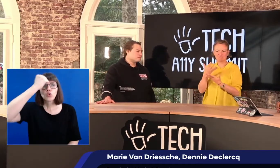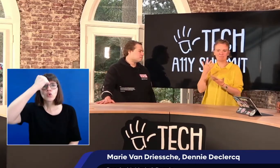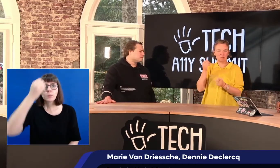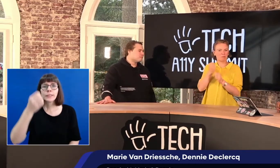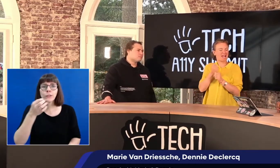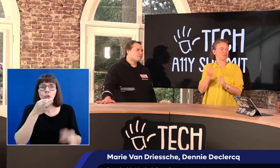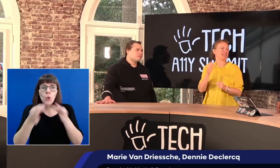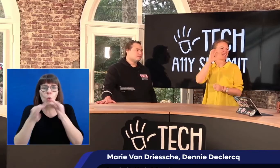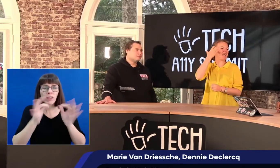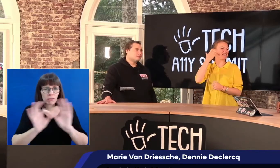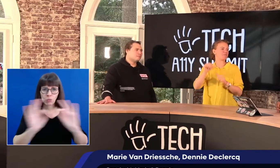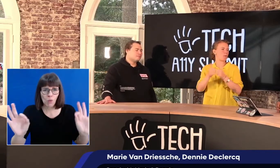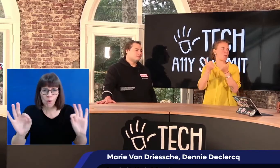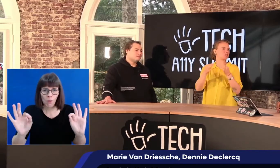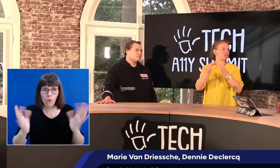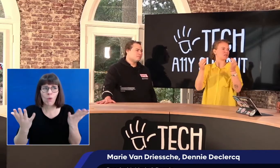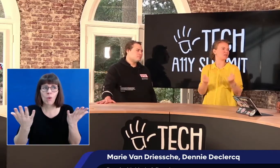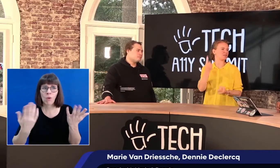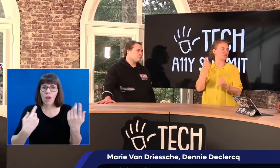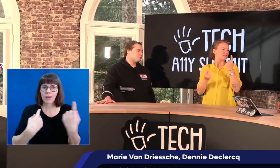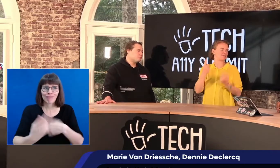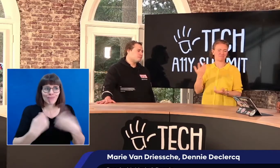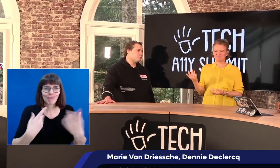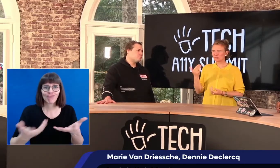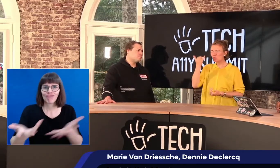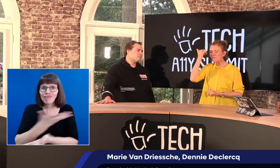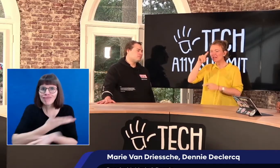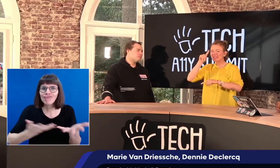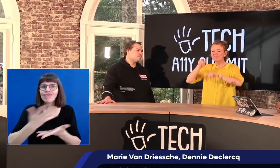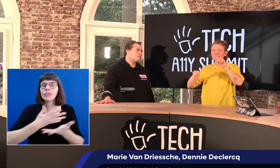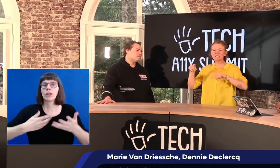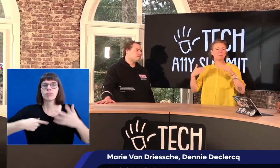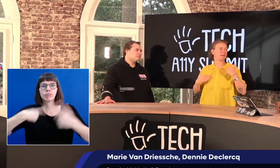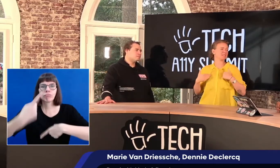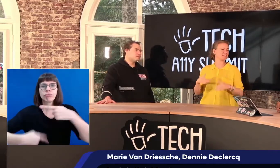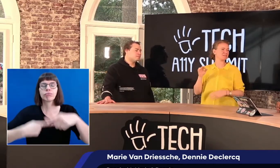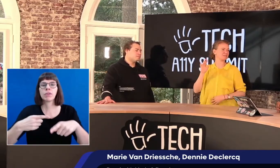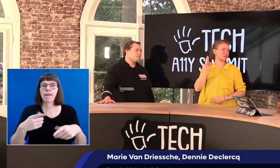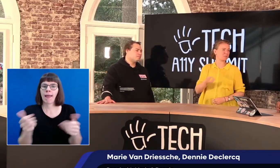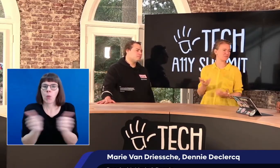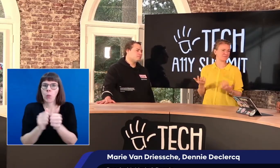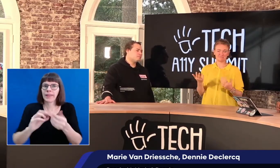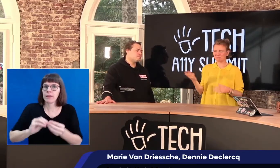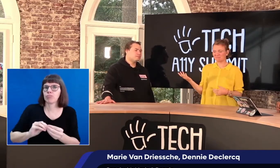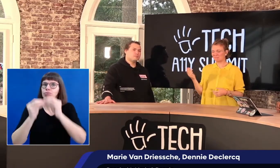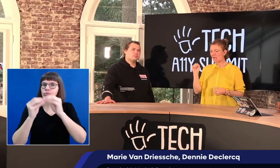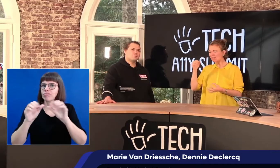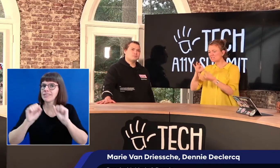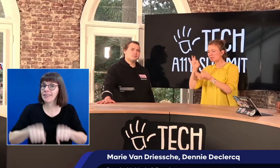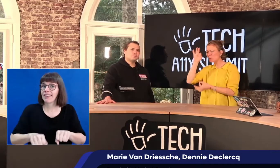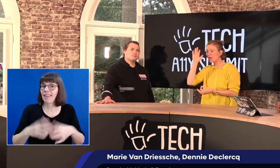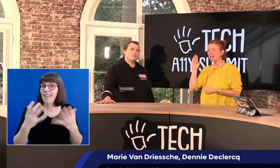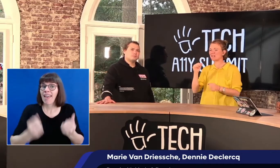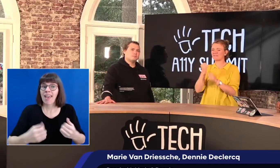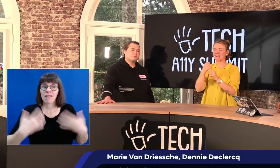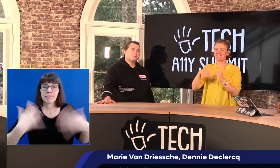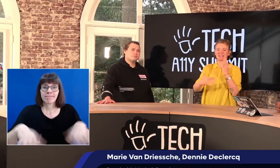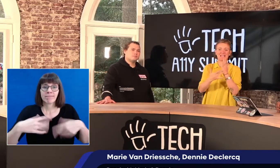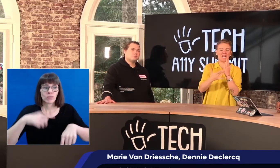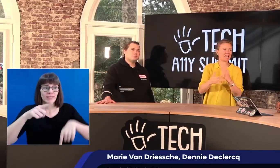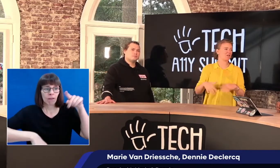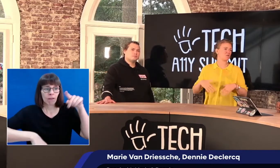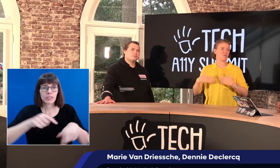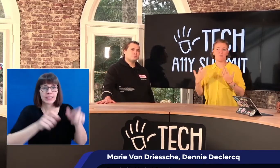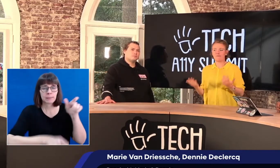sit together and talk with each other, and that way you can actually get to a creative solution, because there's so much diversity with people. You can